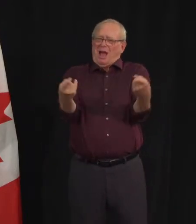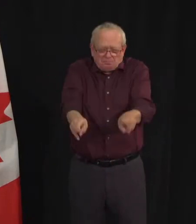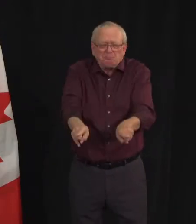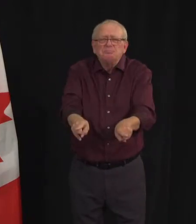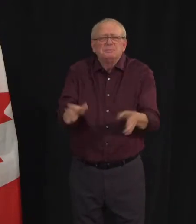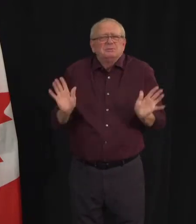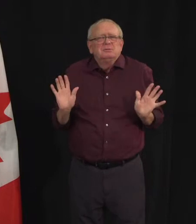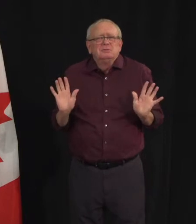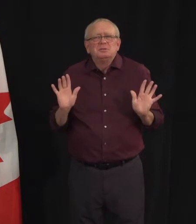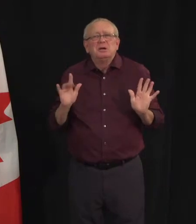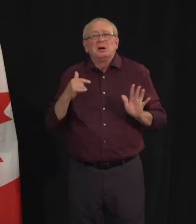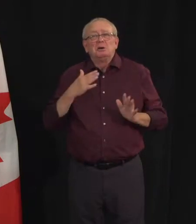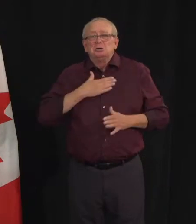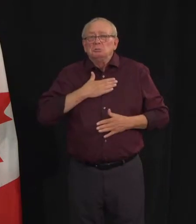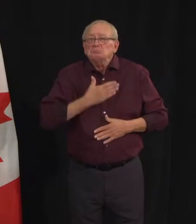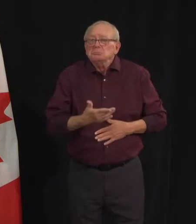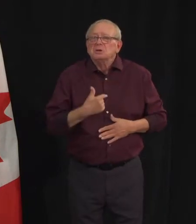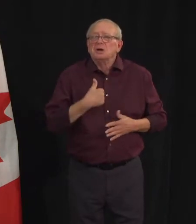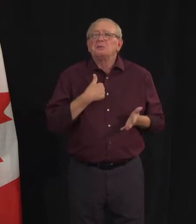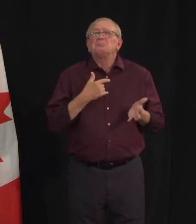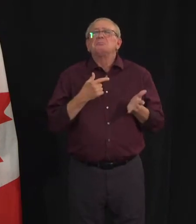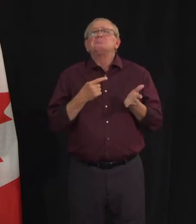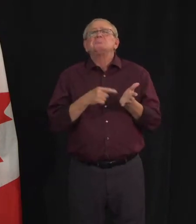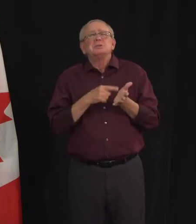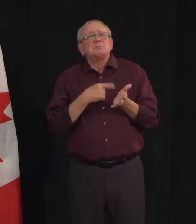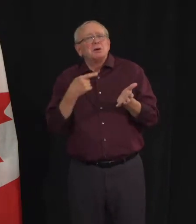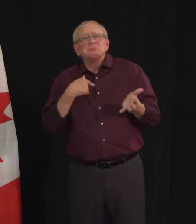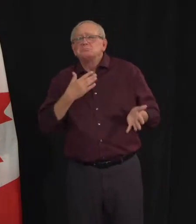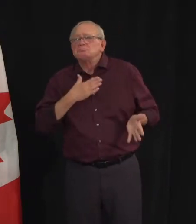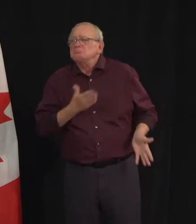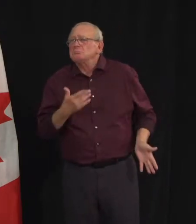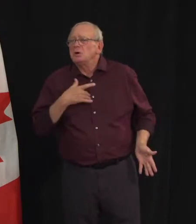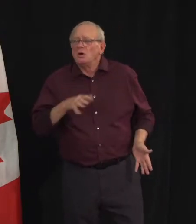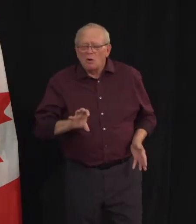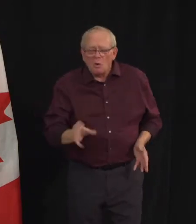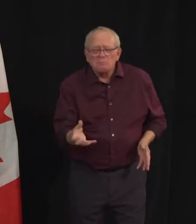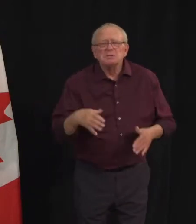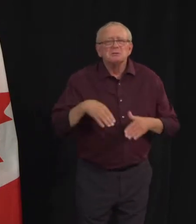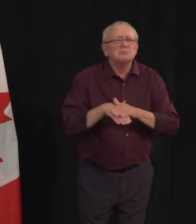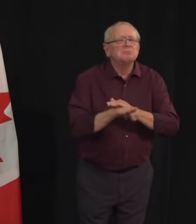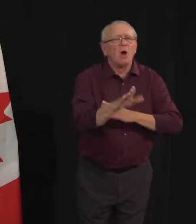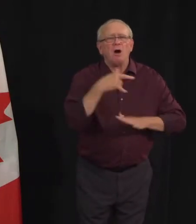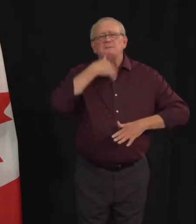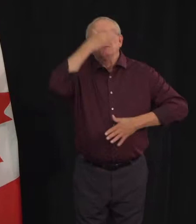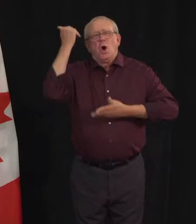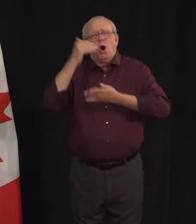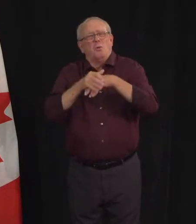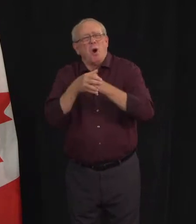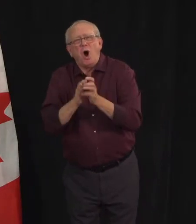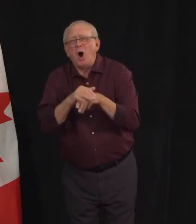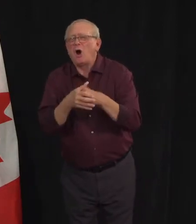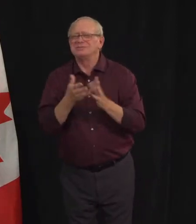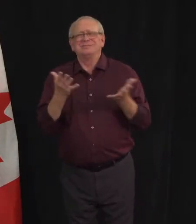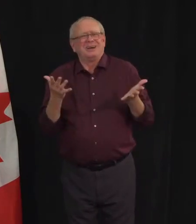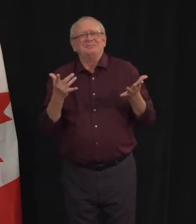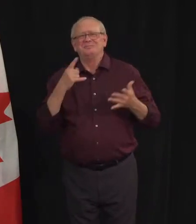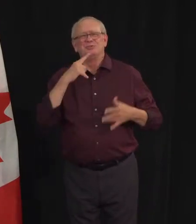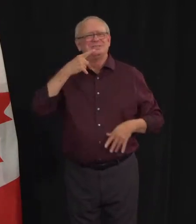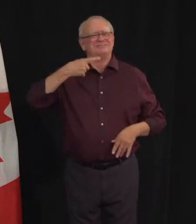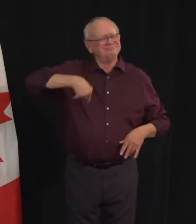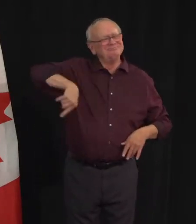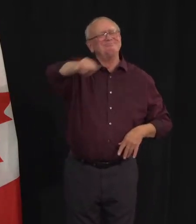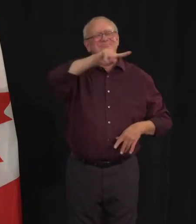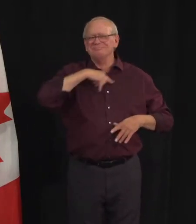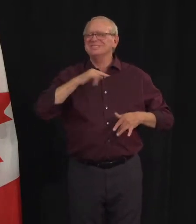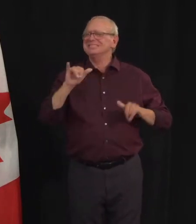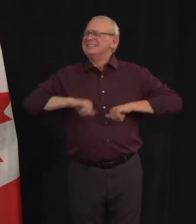hands after opening a door and touching the door handle. None of us is perfect. We all make mistakes. We are all trying